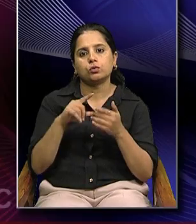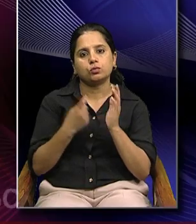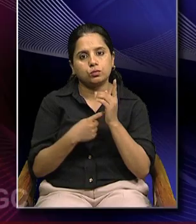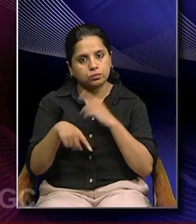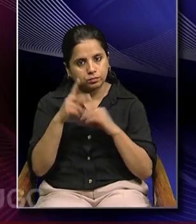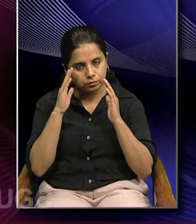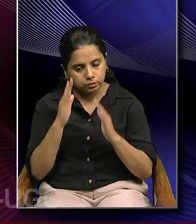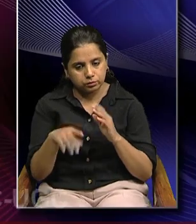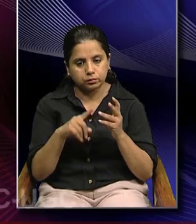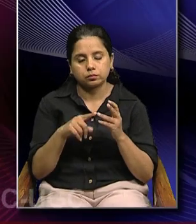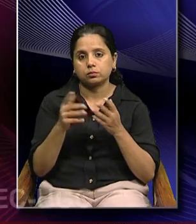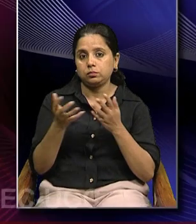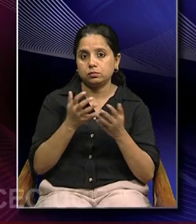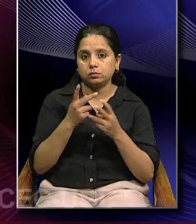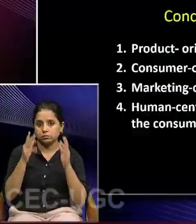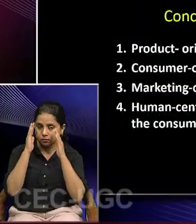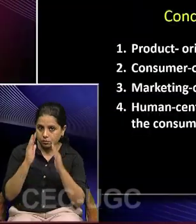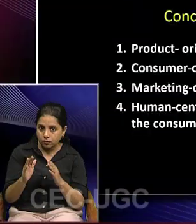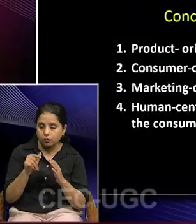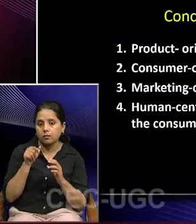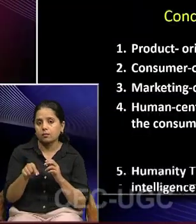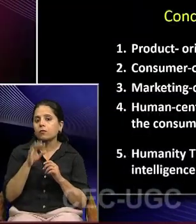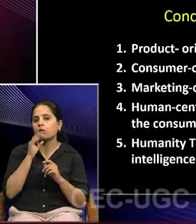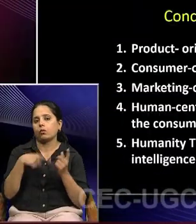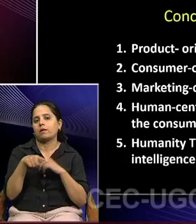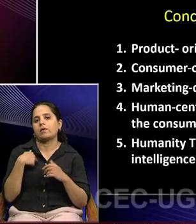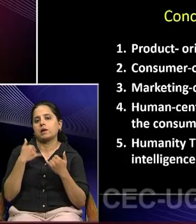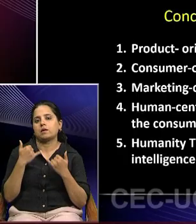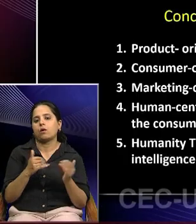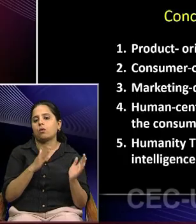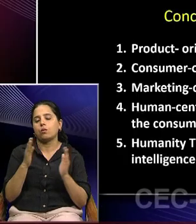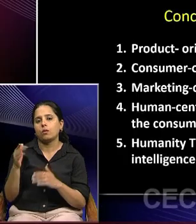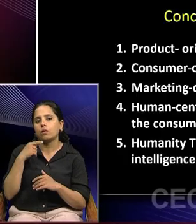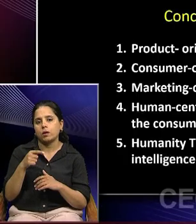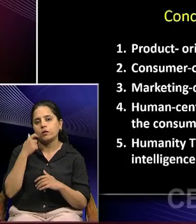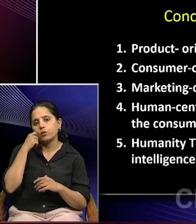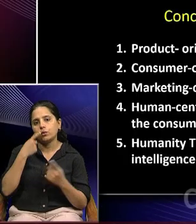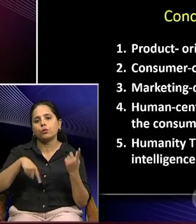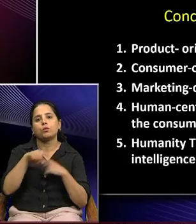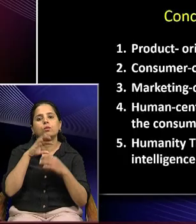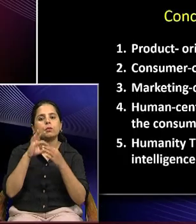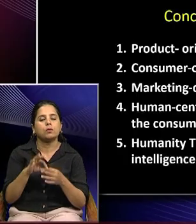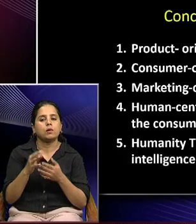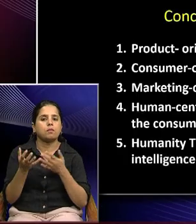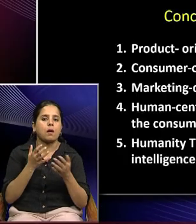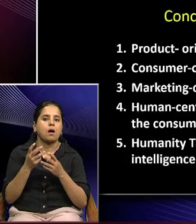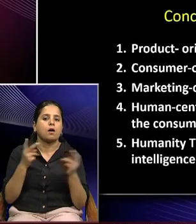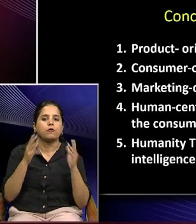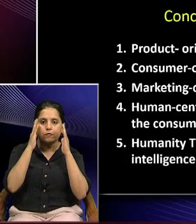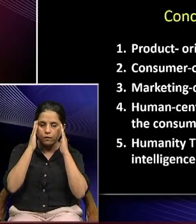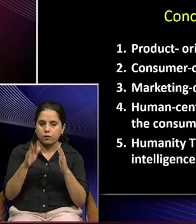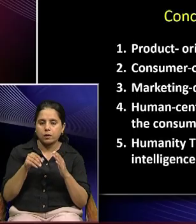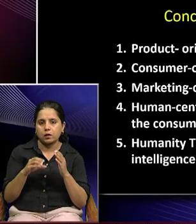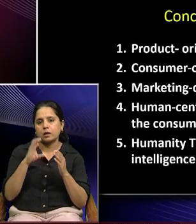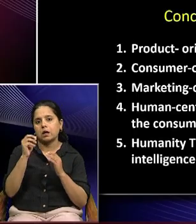to marketing orientation, and eventually we have now moved towards human centered marketing, which is focused on